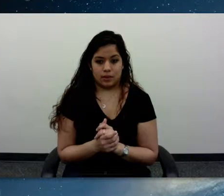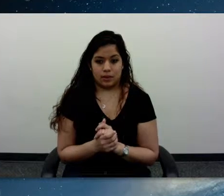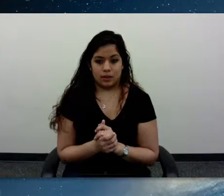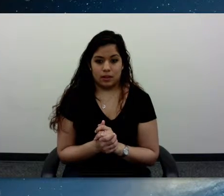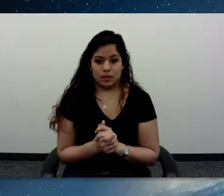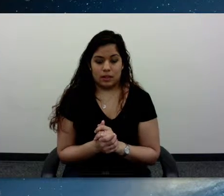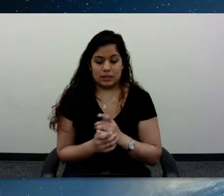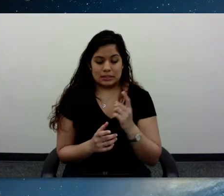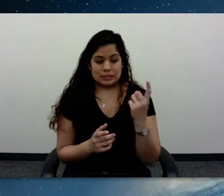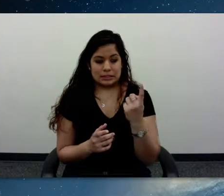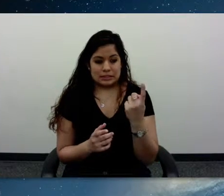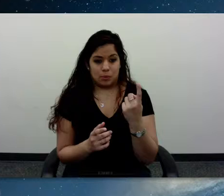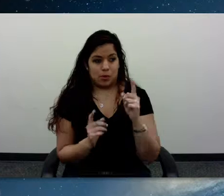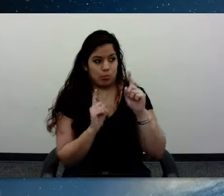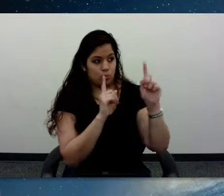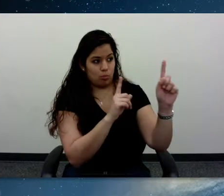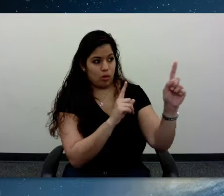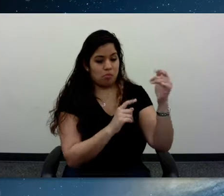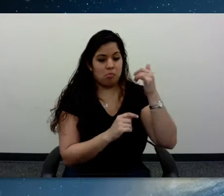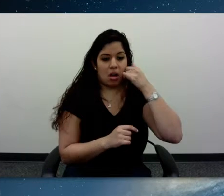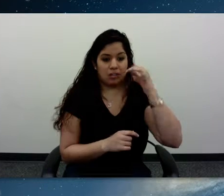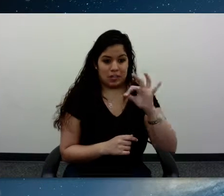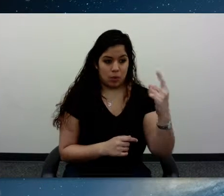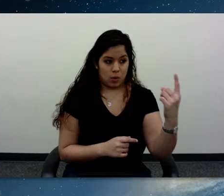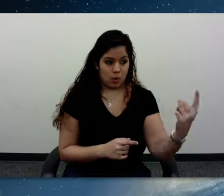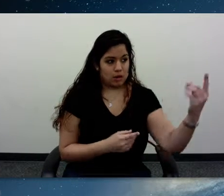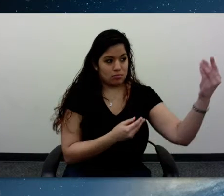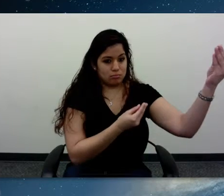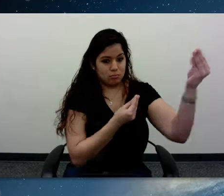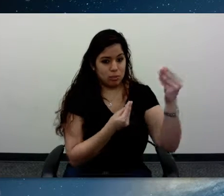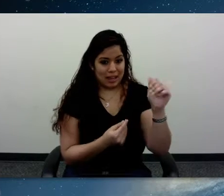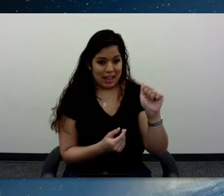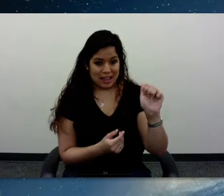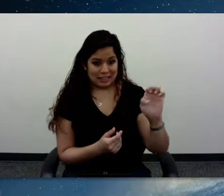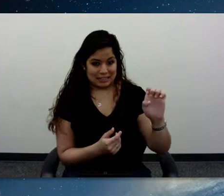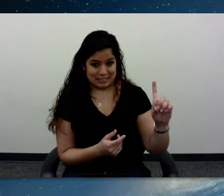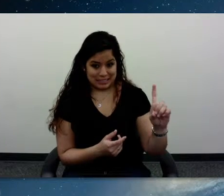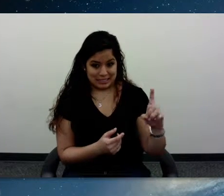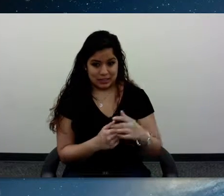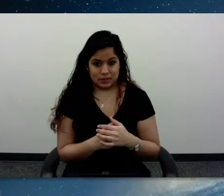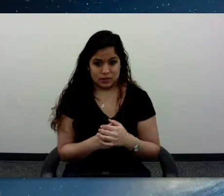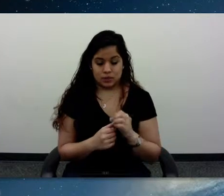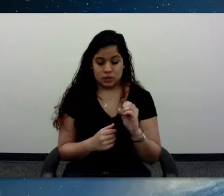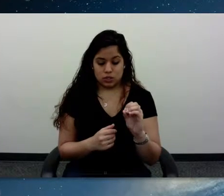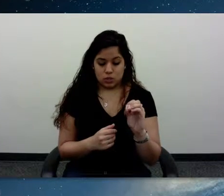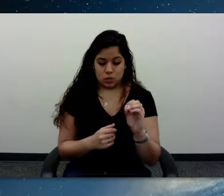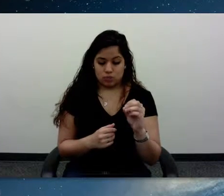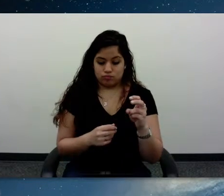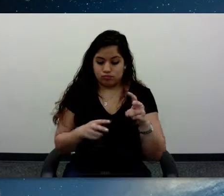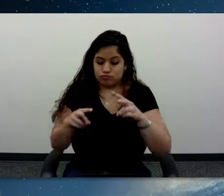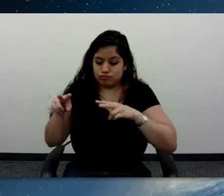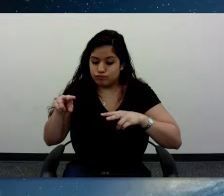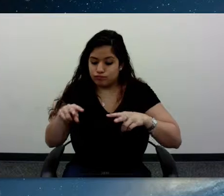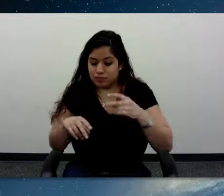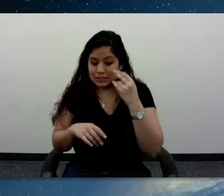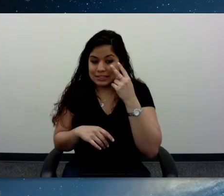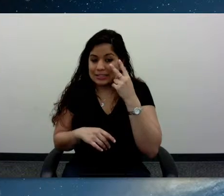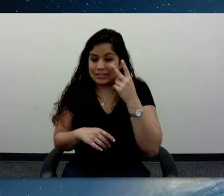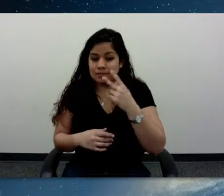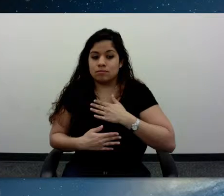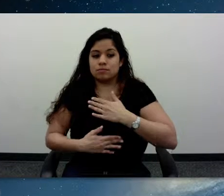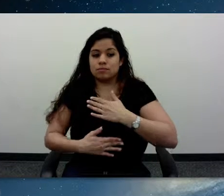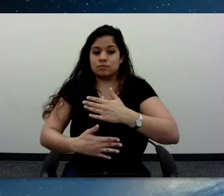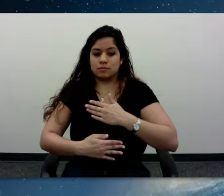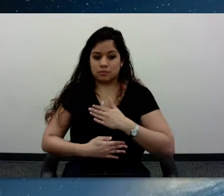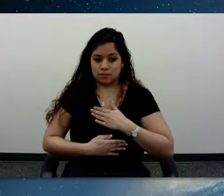AED. I'm going to check, make sure he's not breathing. He doesn't appear to be breathing. I'm looking for chest rise and fall to